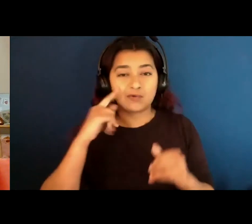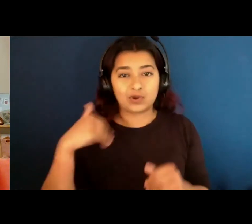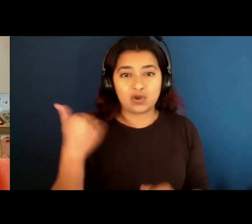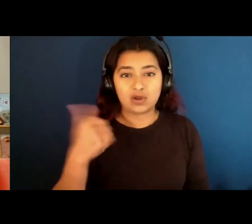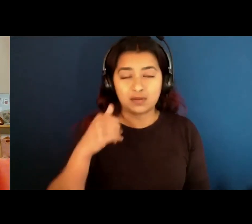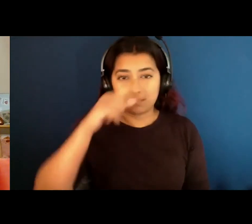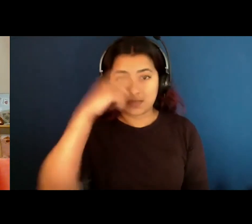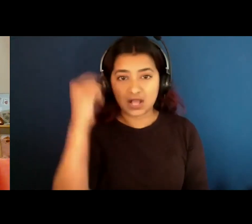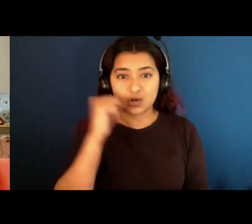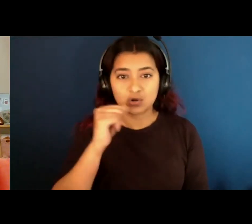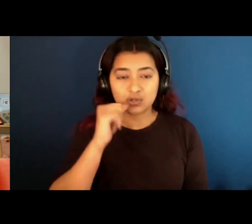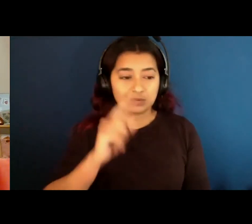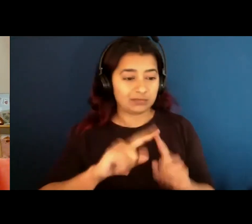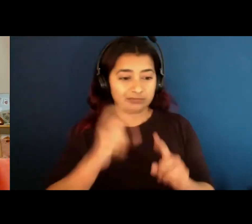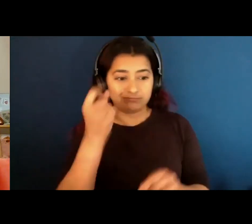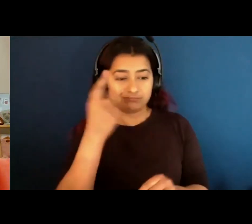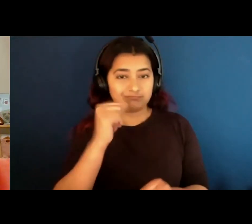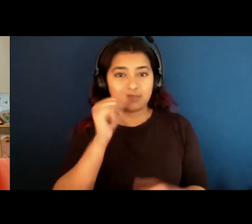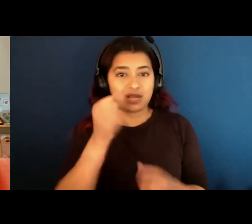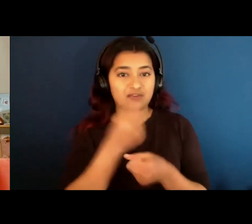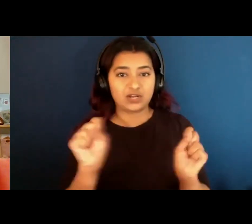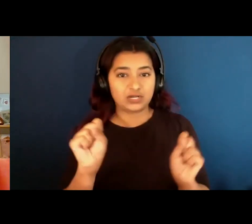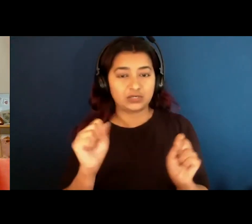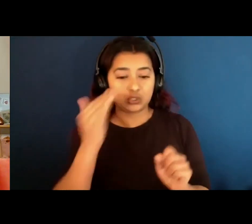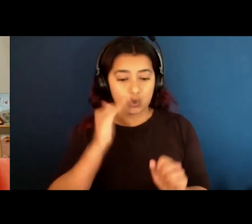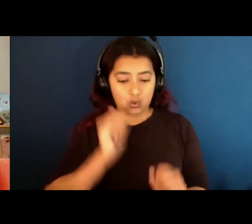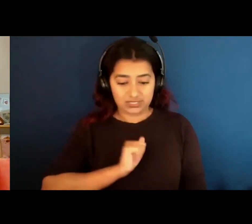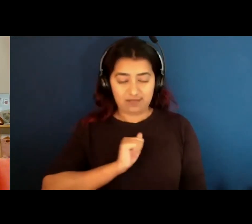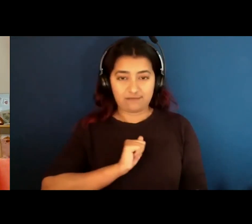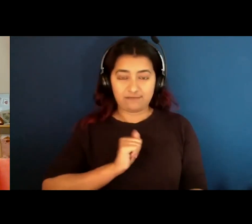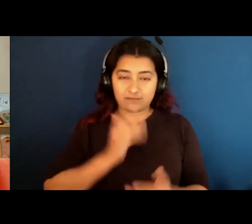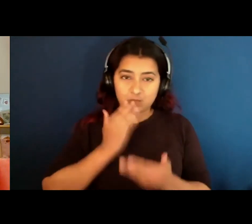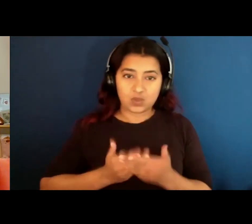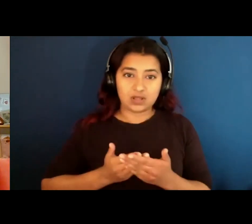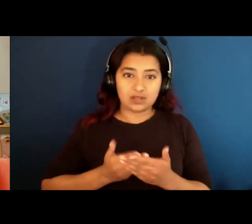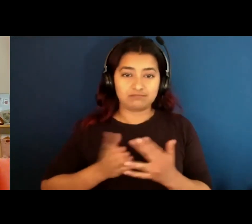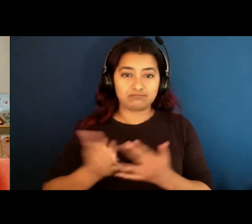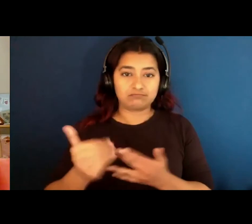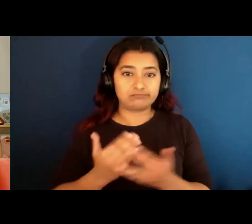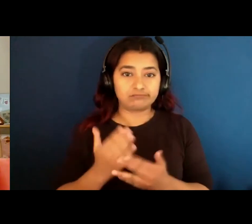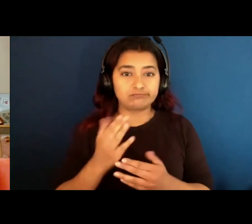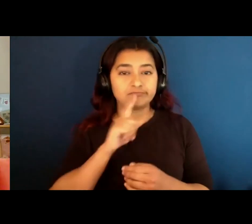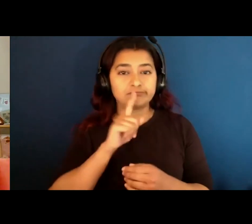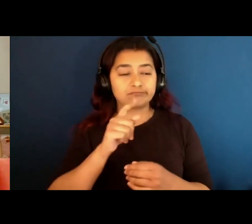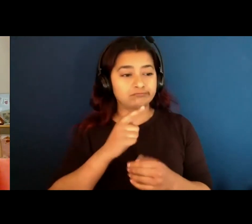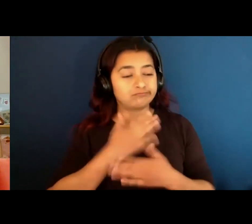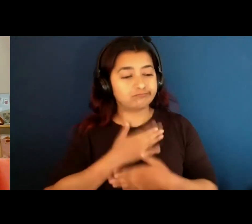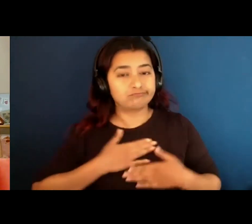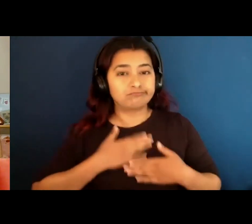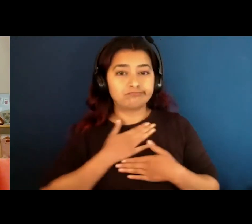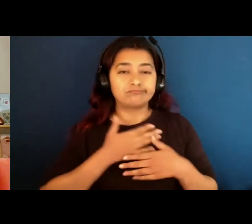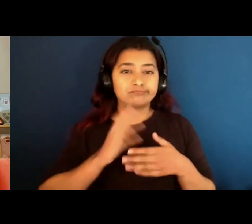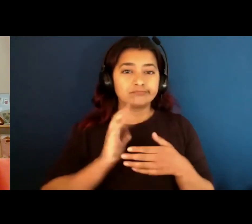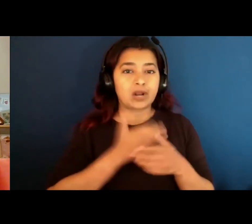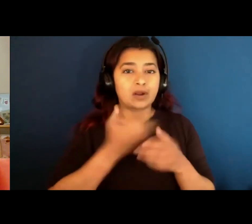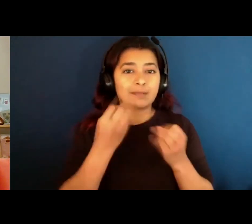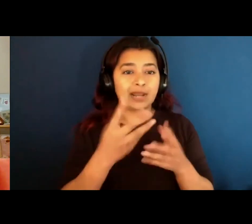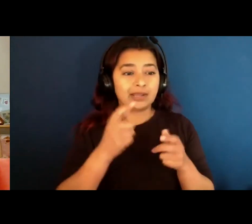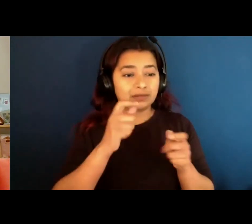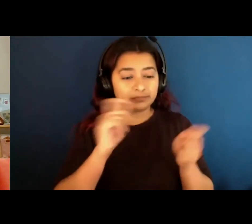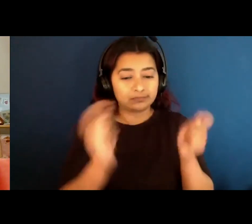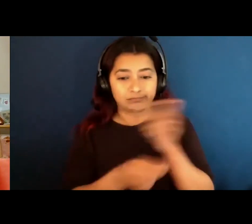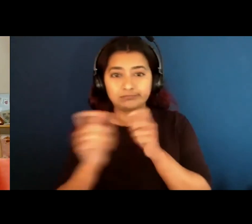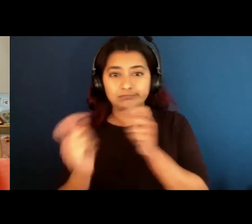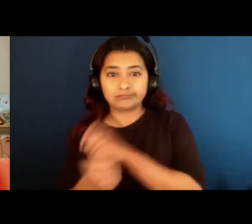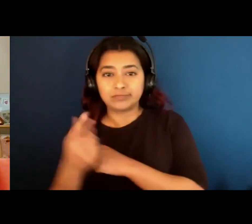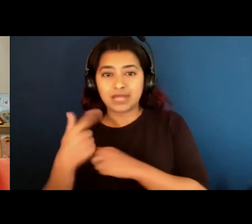isn't freedom to know oneself intimately, to take pleasure in our many transformations, grow 18 inches